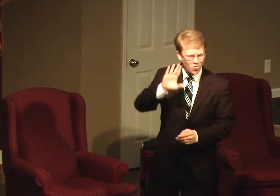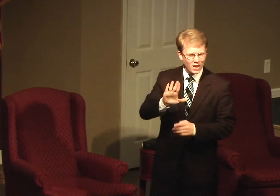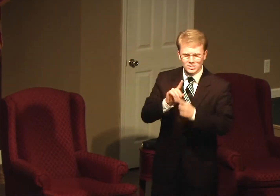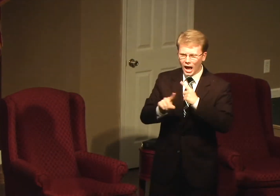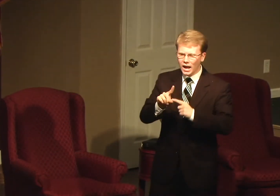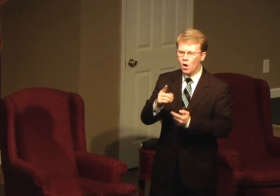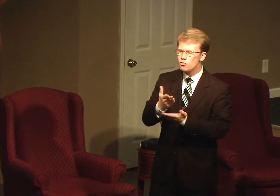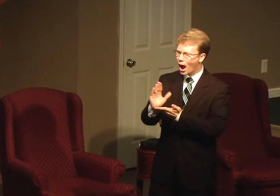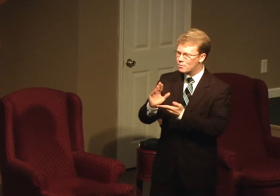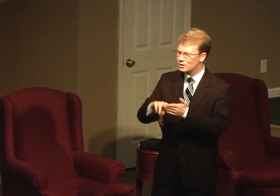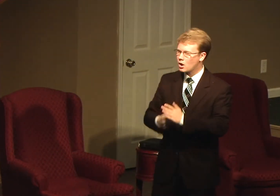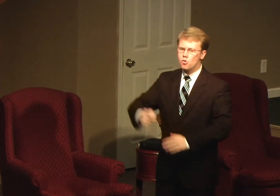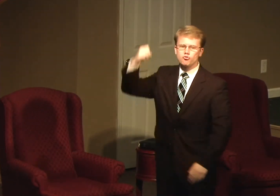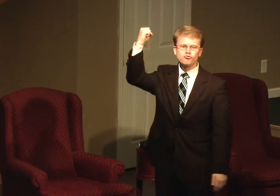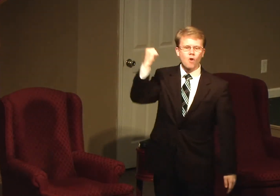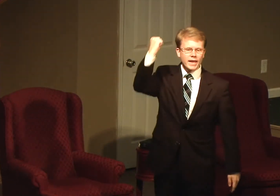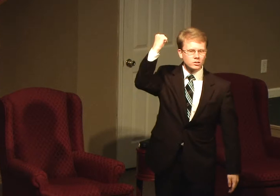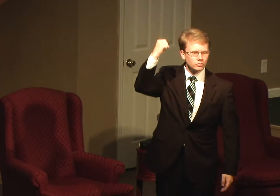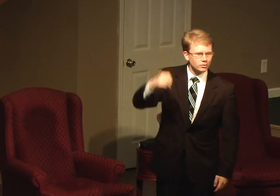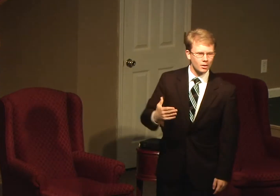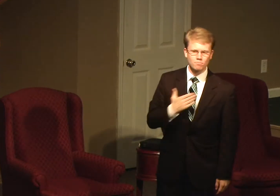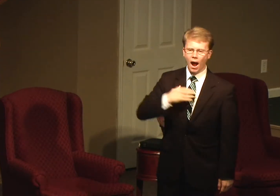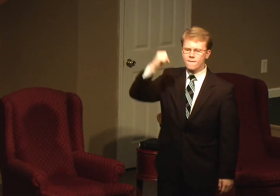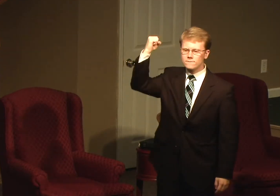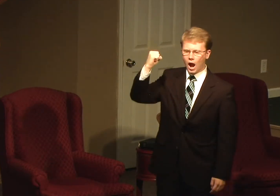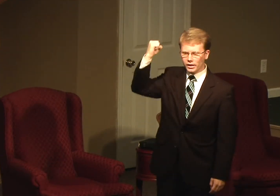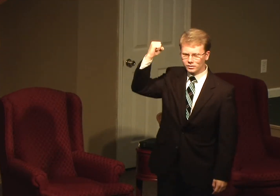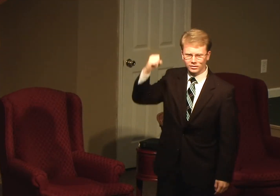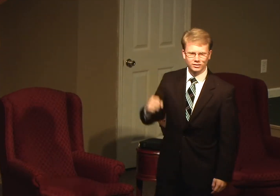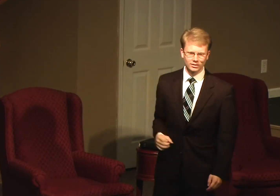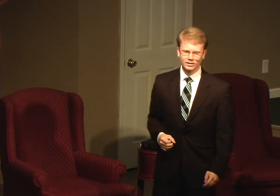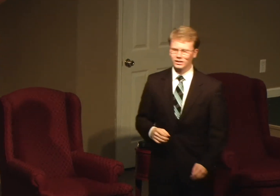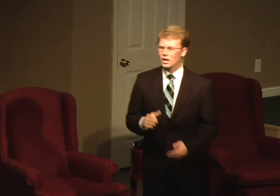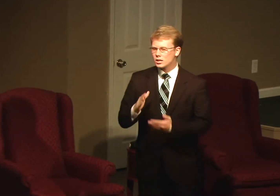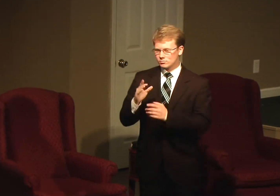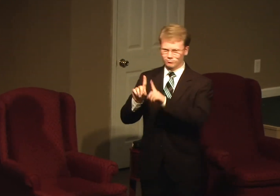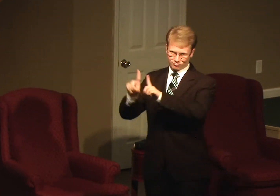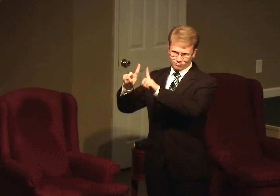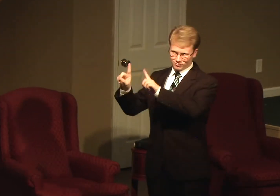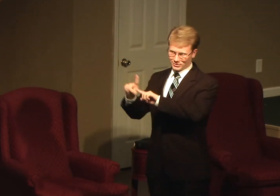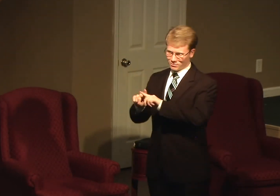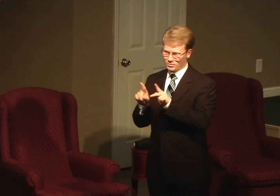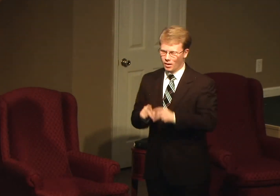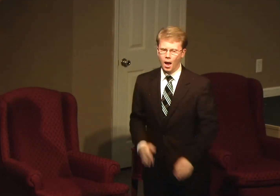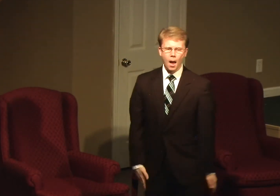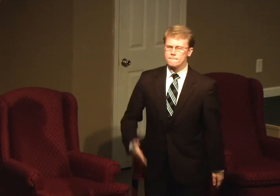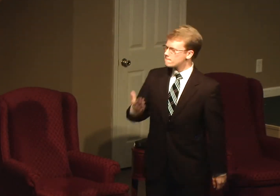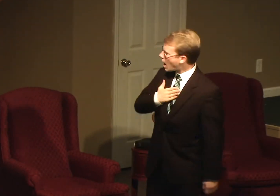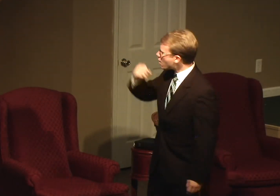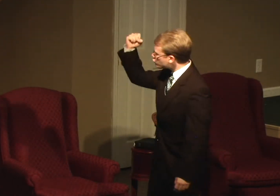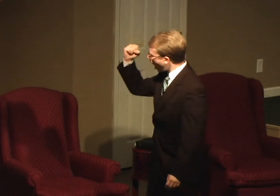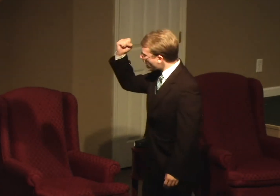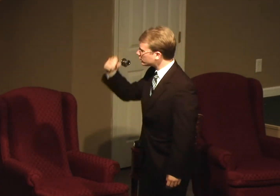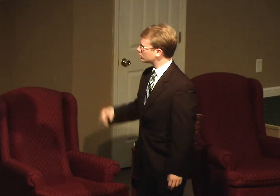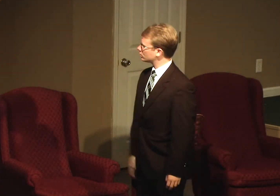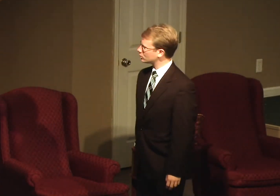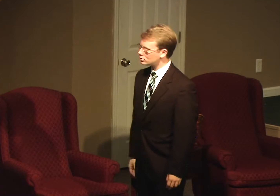have them stop me at the border. This is how we sign the word rights. I'll have the right to be there. It's my